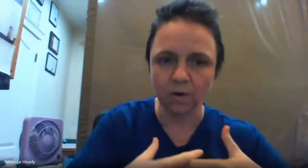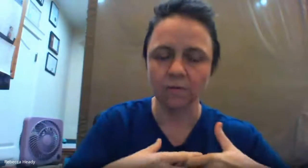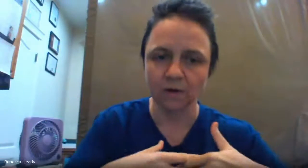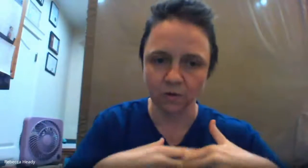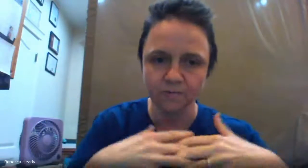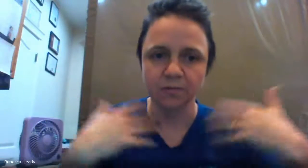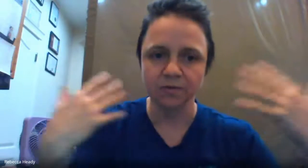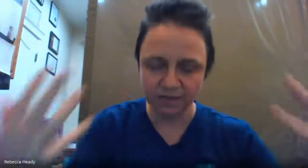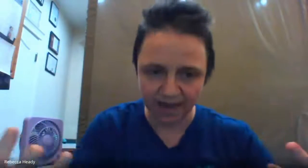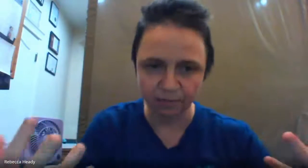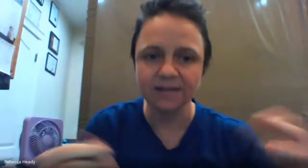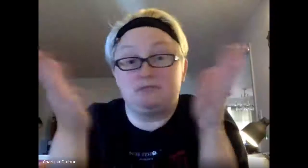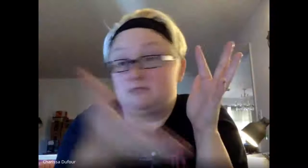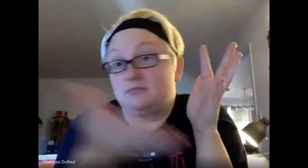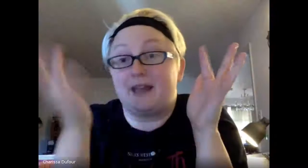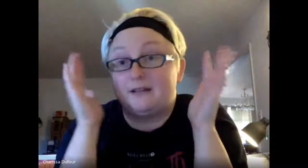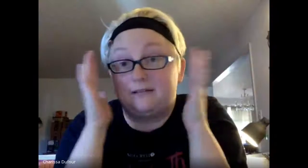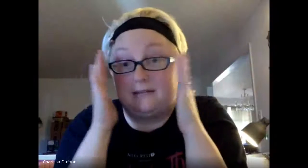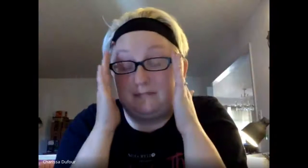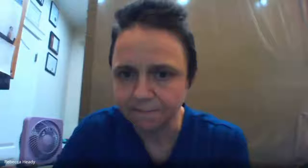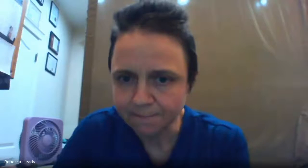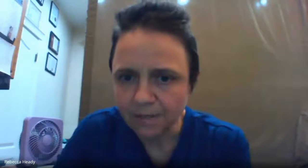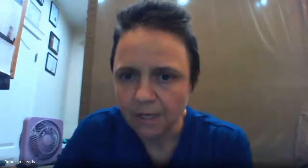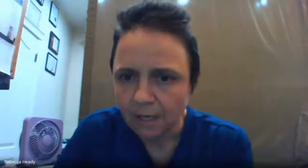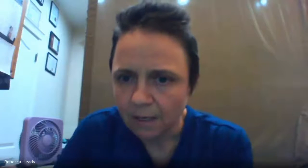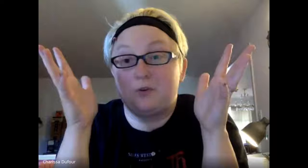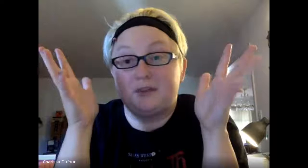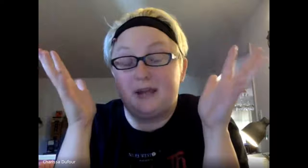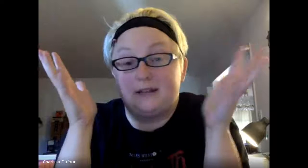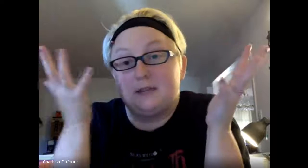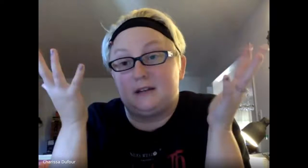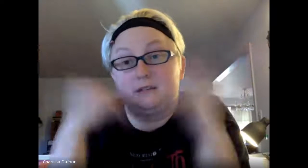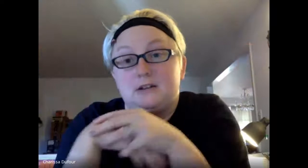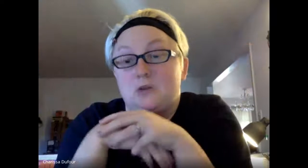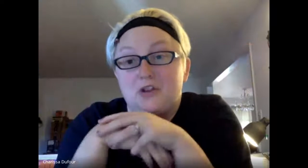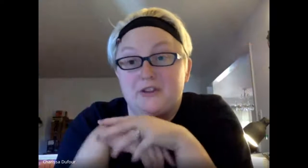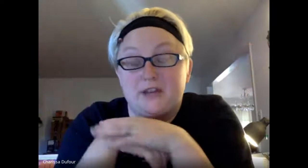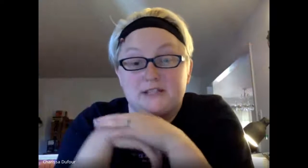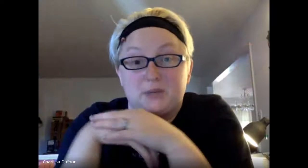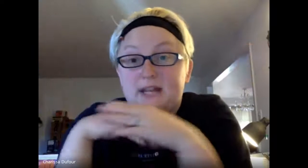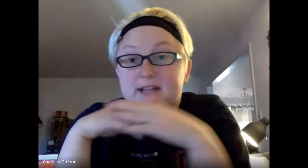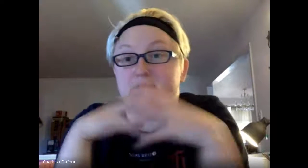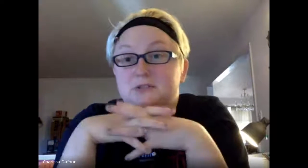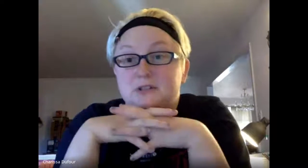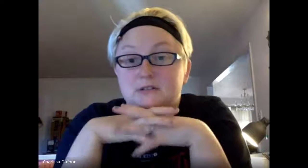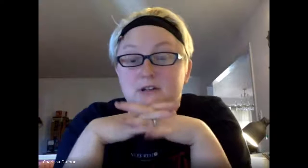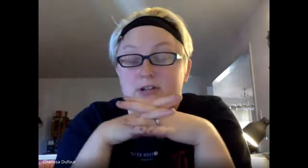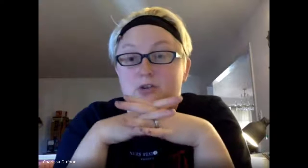people who sign. Right? You're still getting into it. So yeah, like with everyone, the pandemic, all the events have been canceled, and so other than for